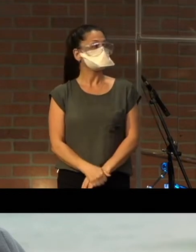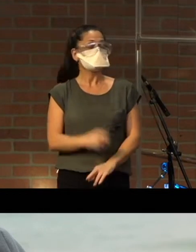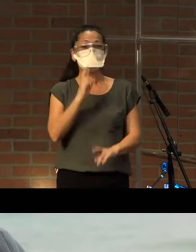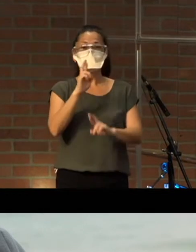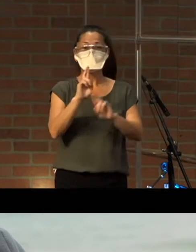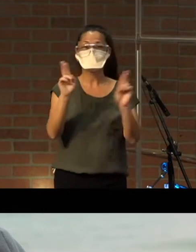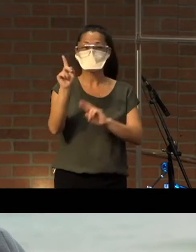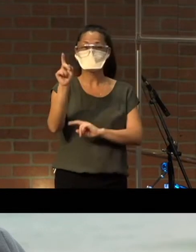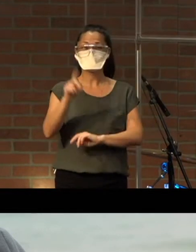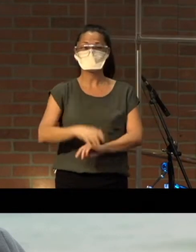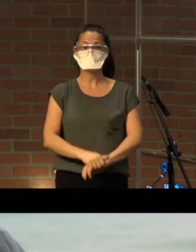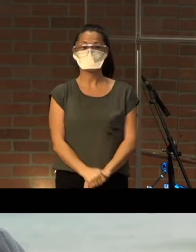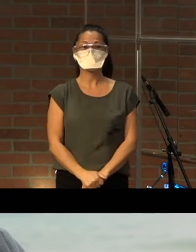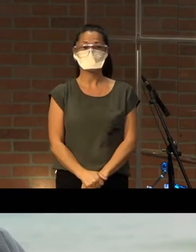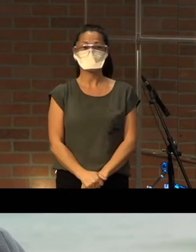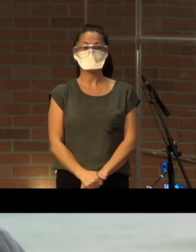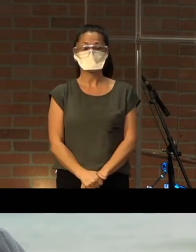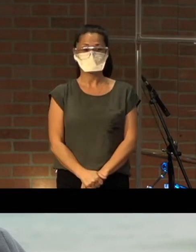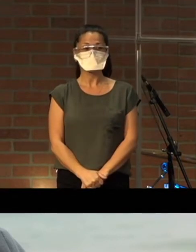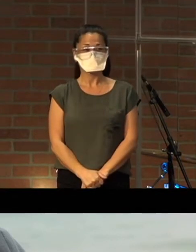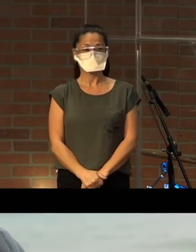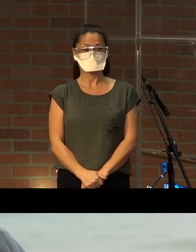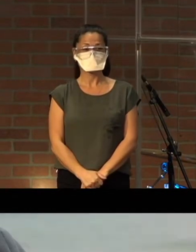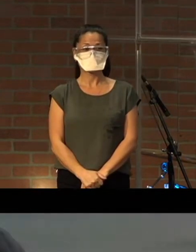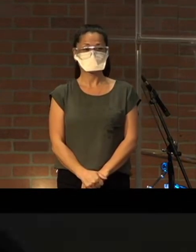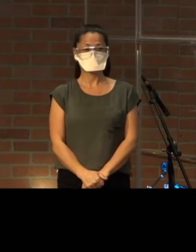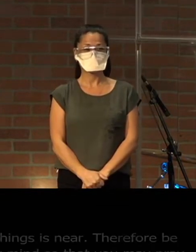ready? Yeah. Let's do this.